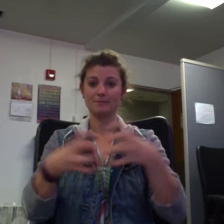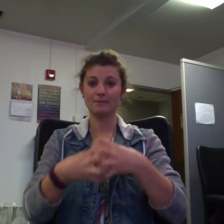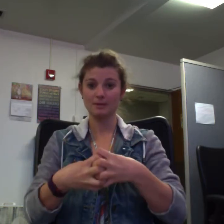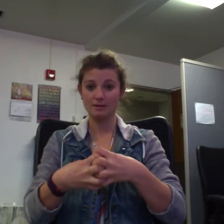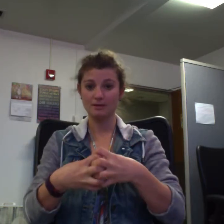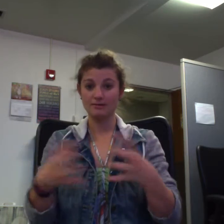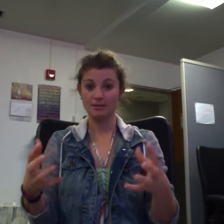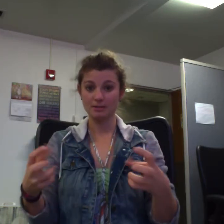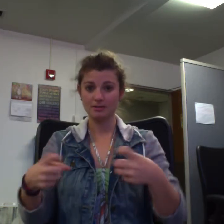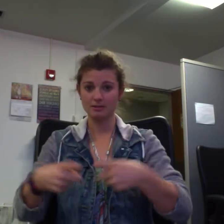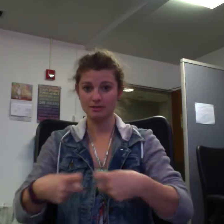puzzle.